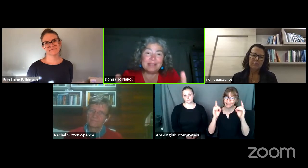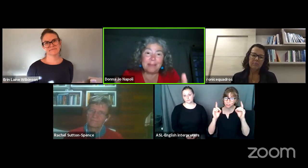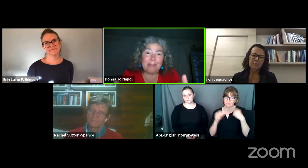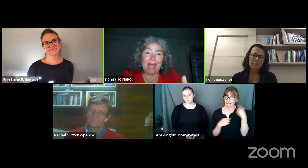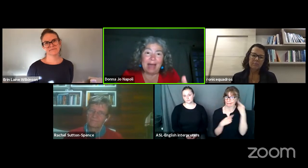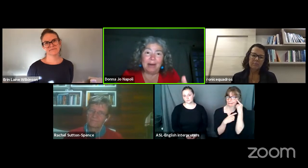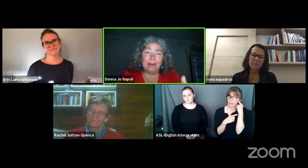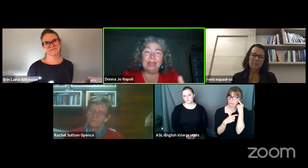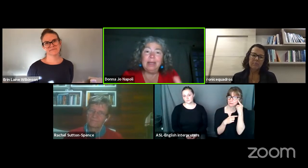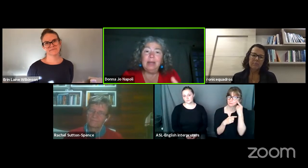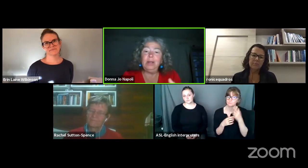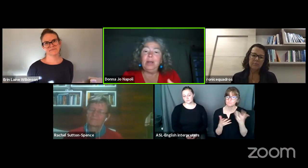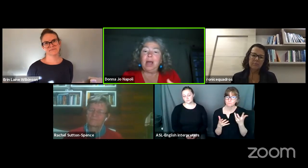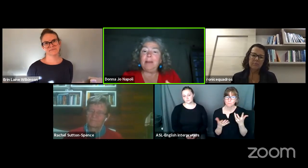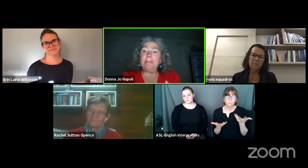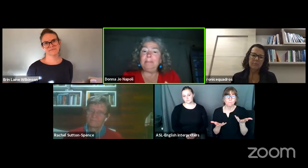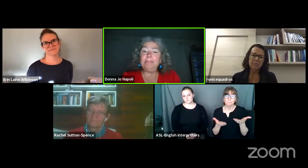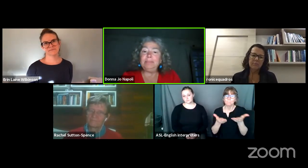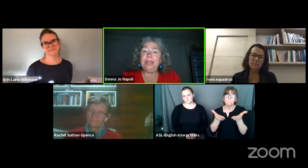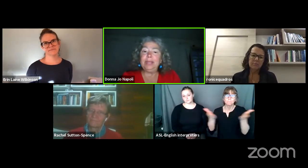life somehow.